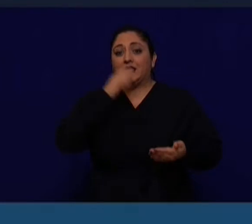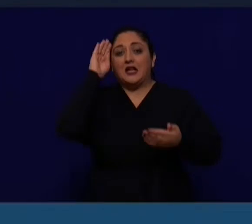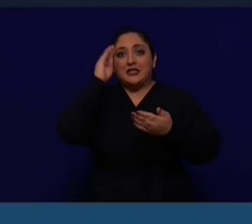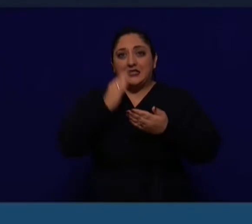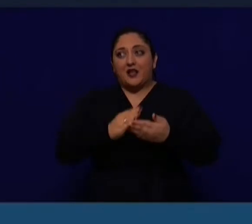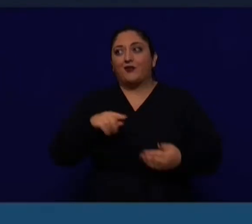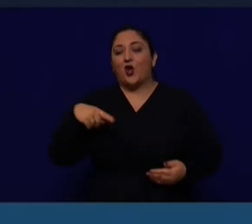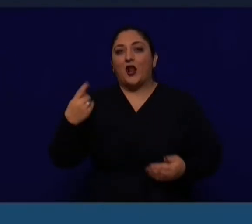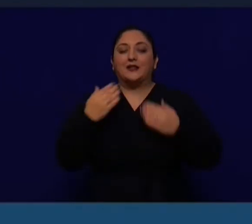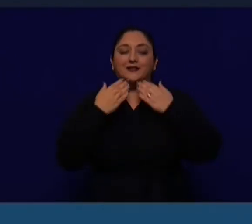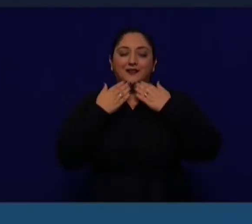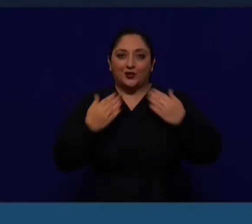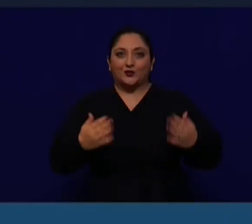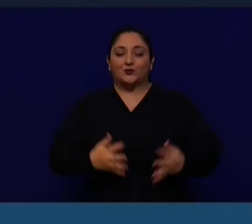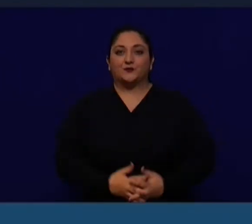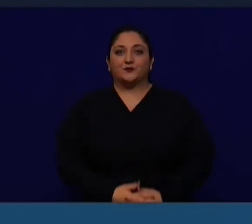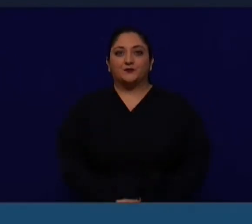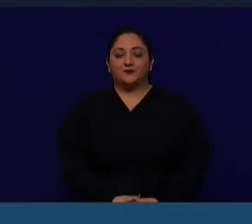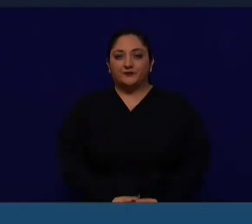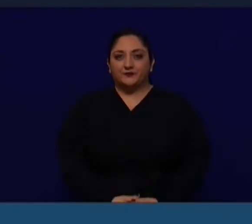madwarna. Grazzi.